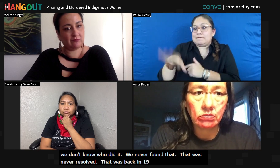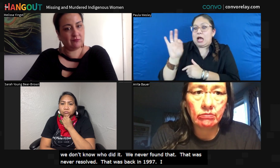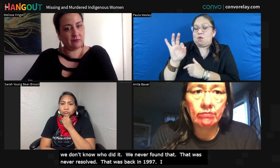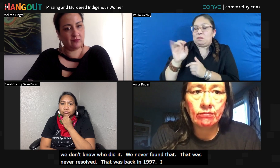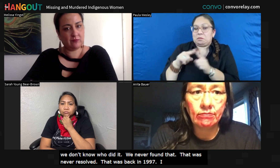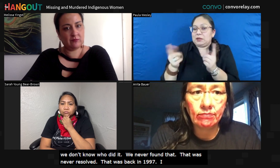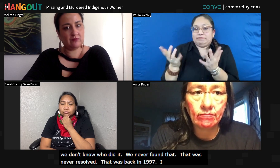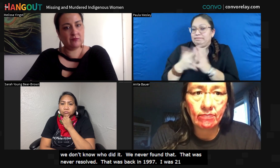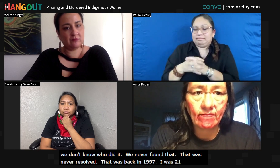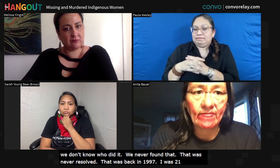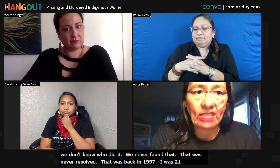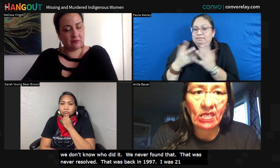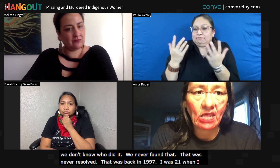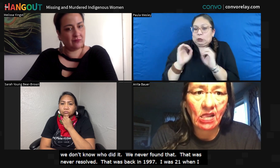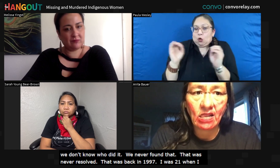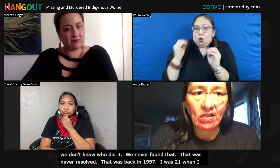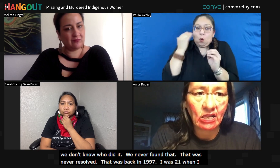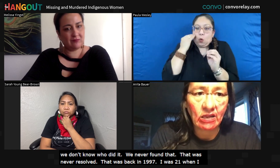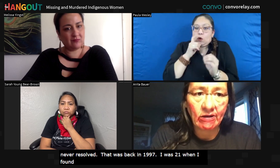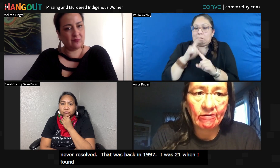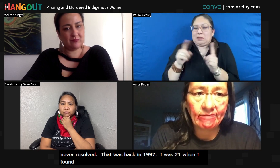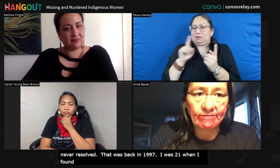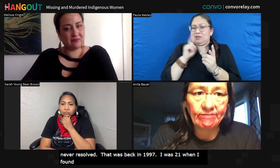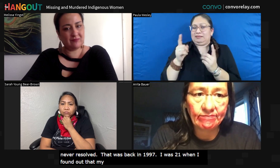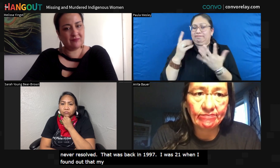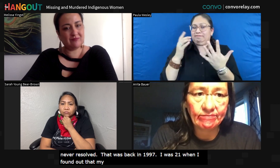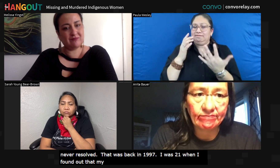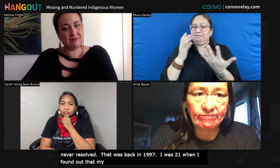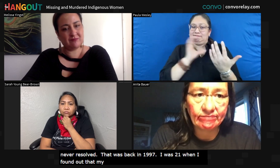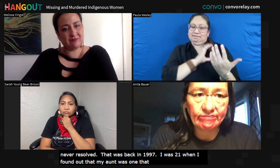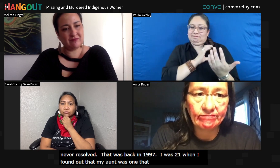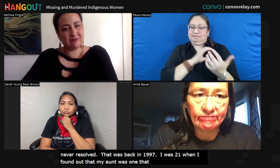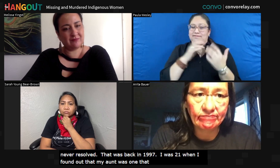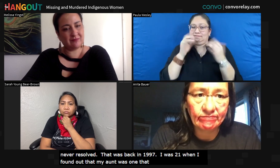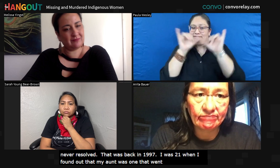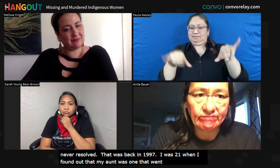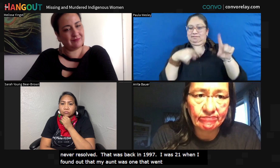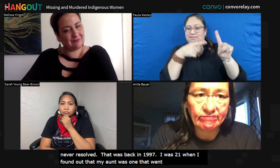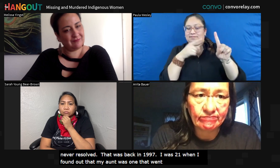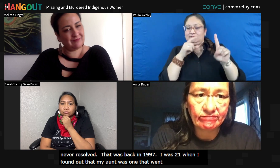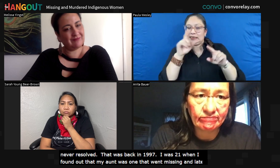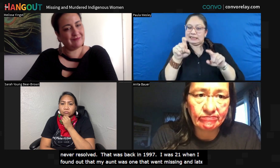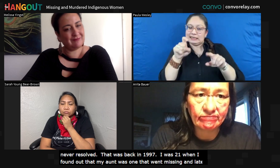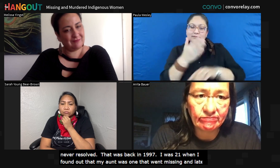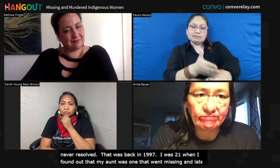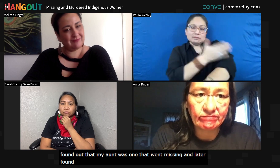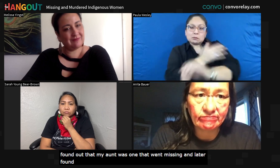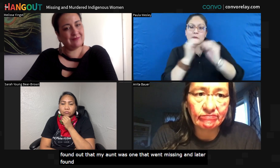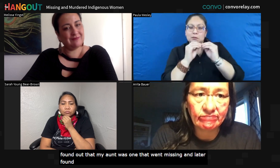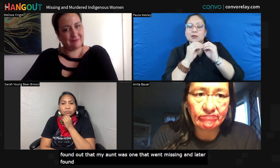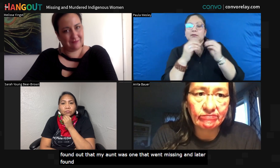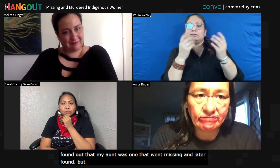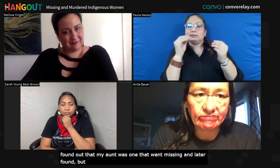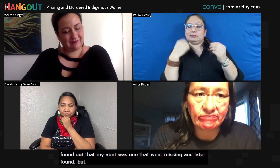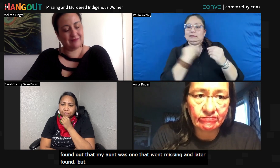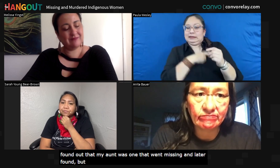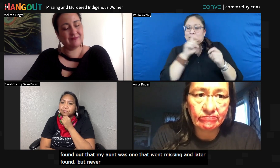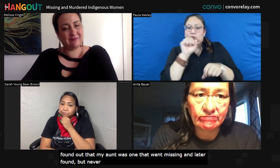one that went missing and later found, but never found the murderer. But I mean, again, the system, the